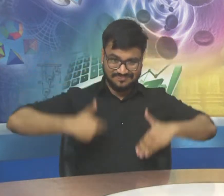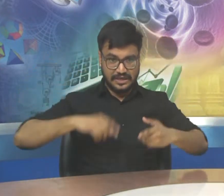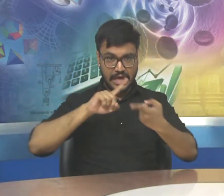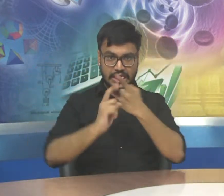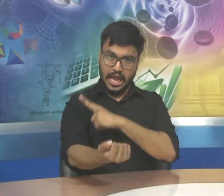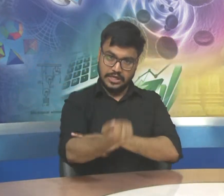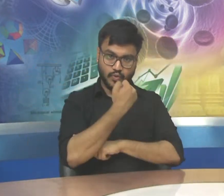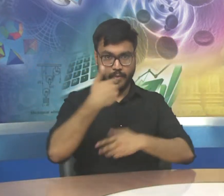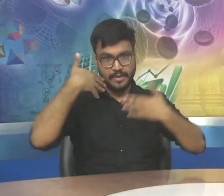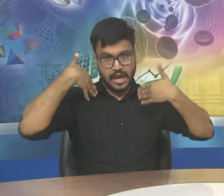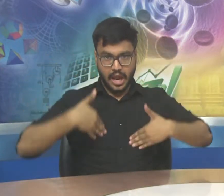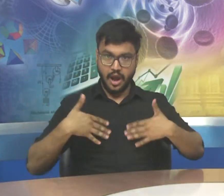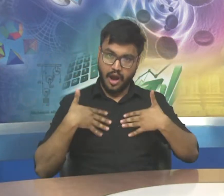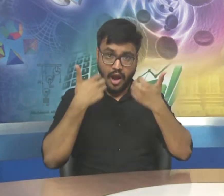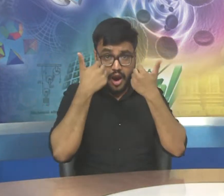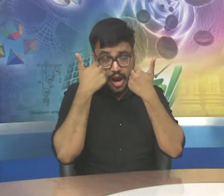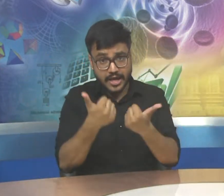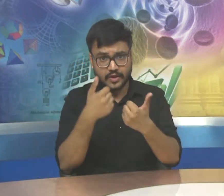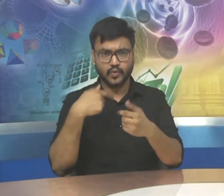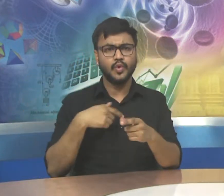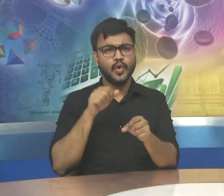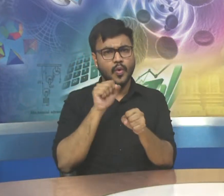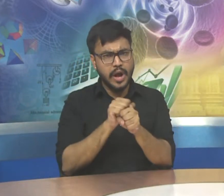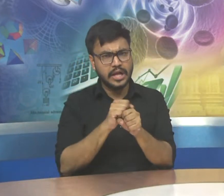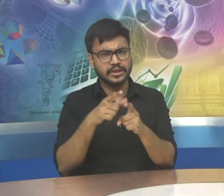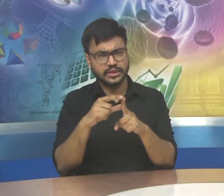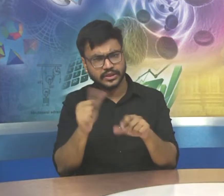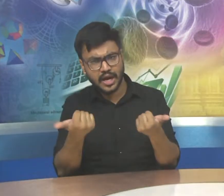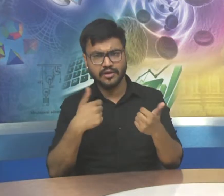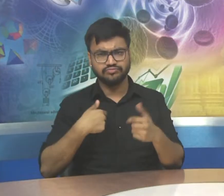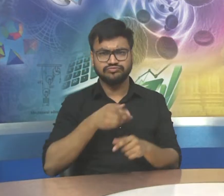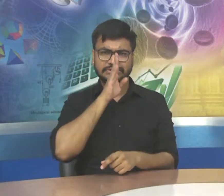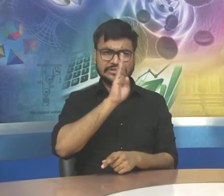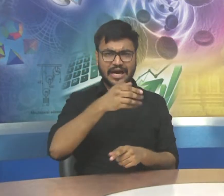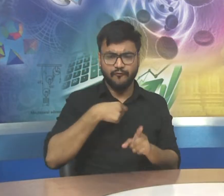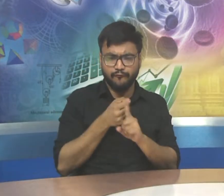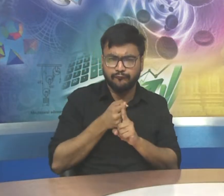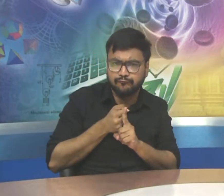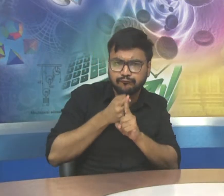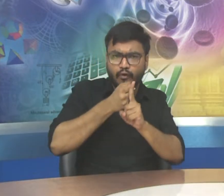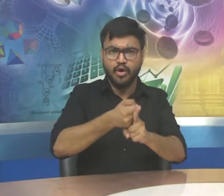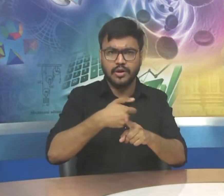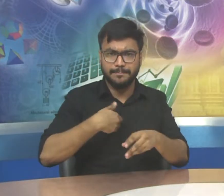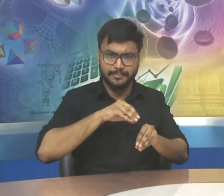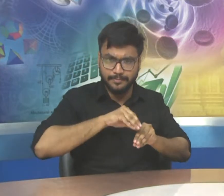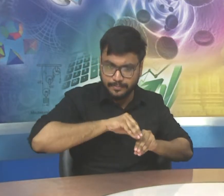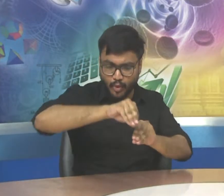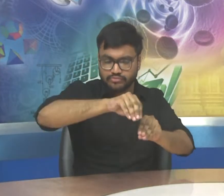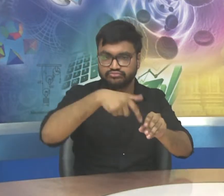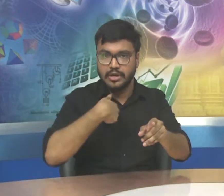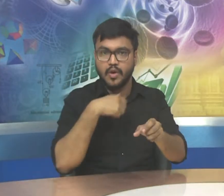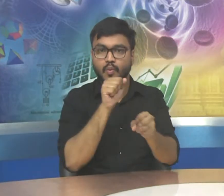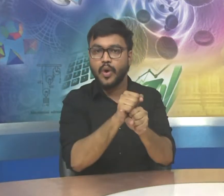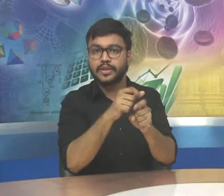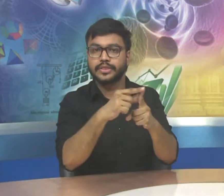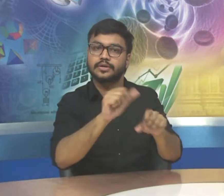If a body has energy, it can apply force and cause movement.